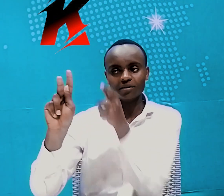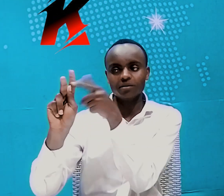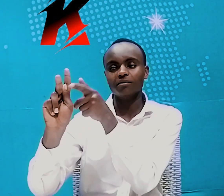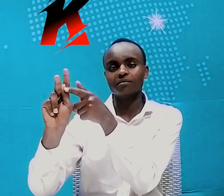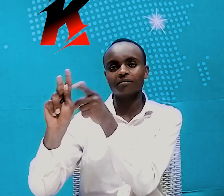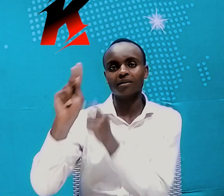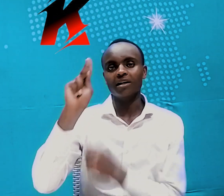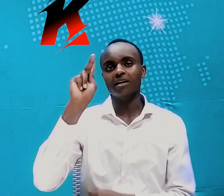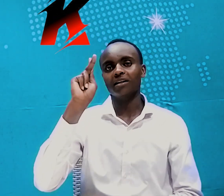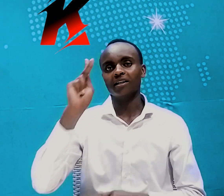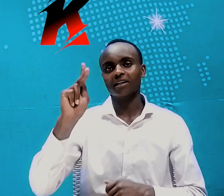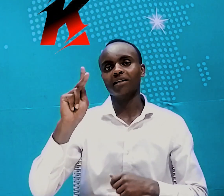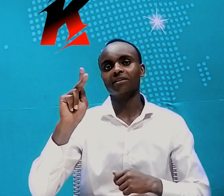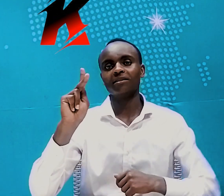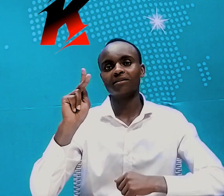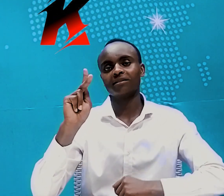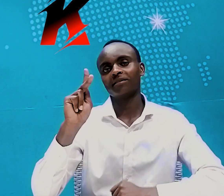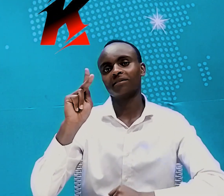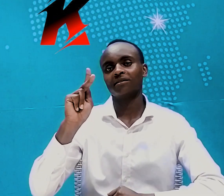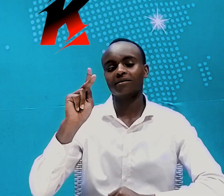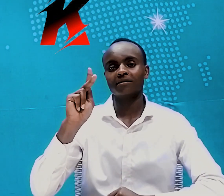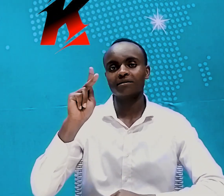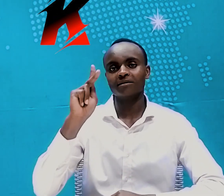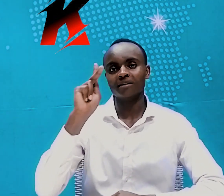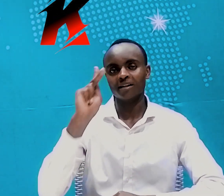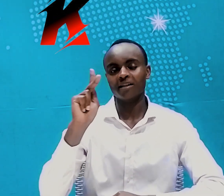show? The K. K.